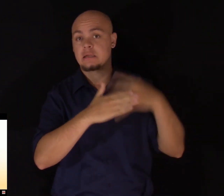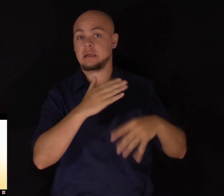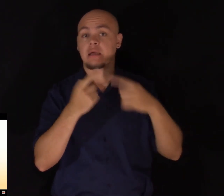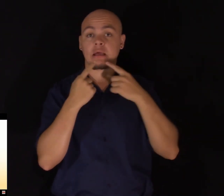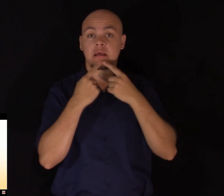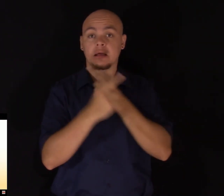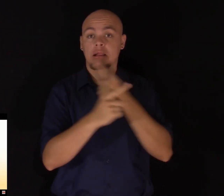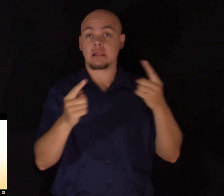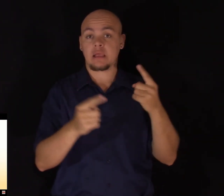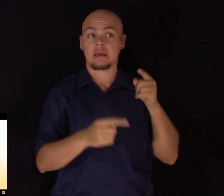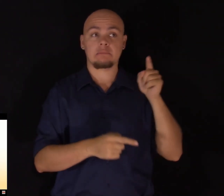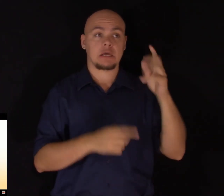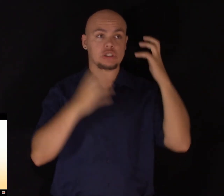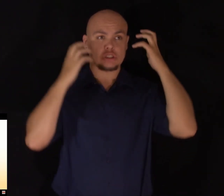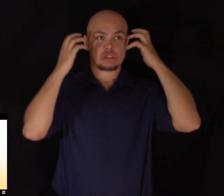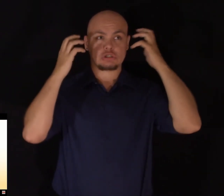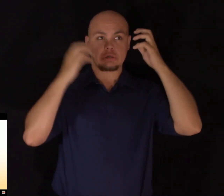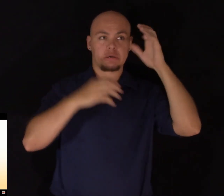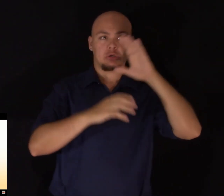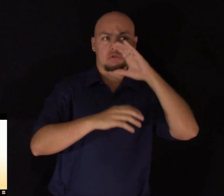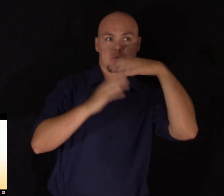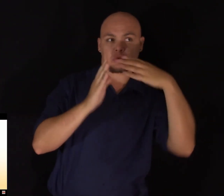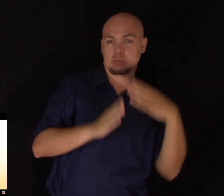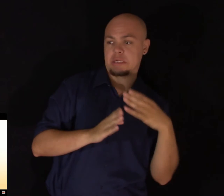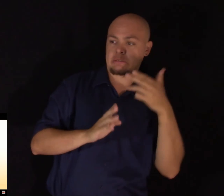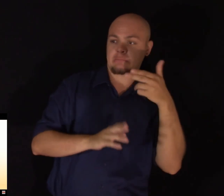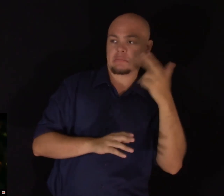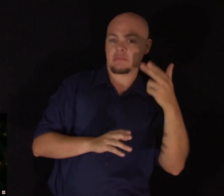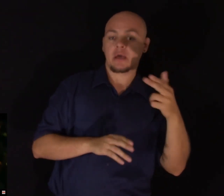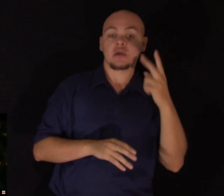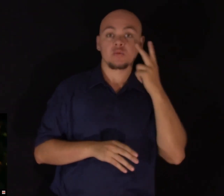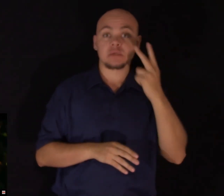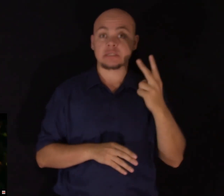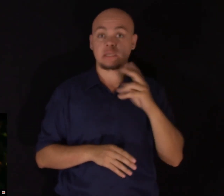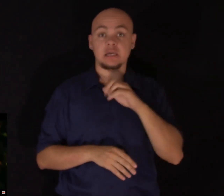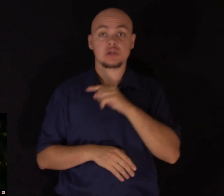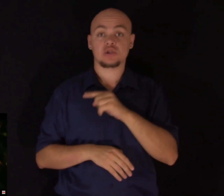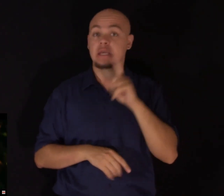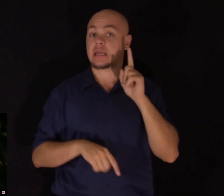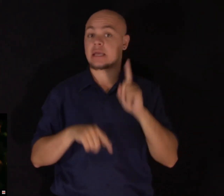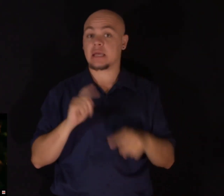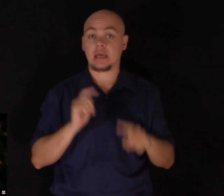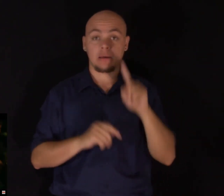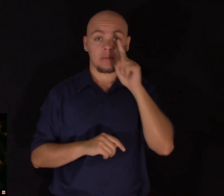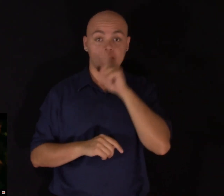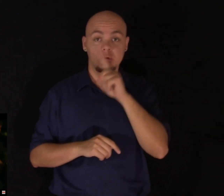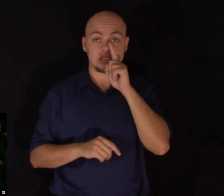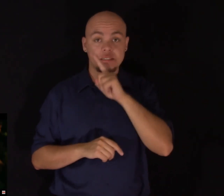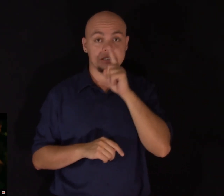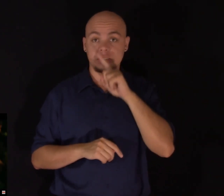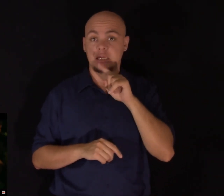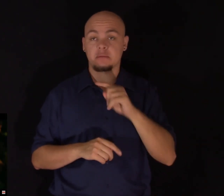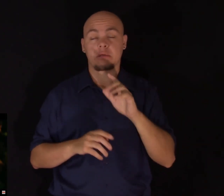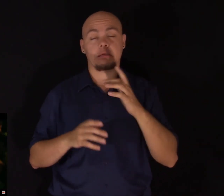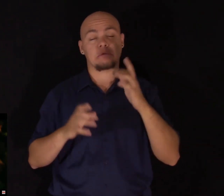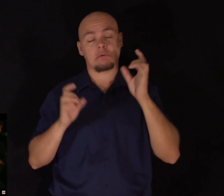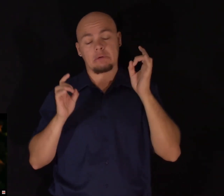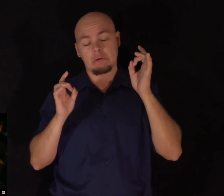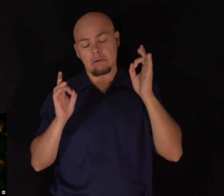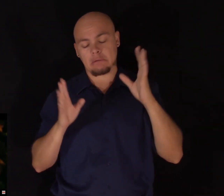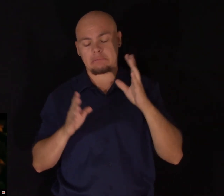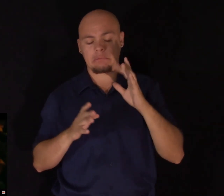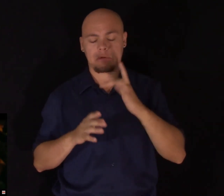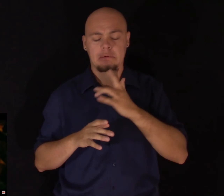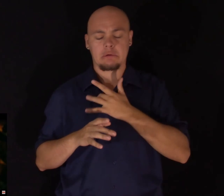a scraggy-haired stranger did it. And you'll see when you see the video, she can't even pretend to be an agonizing mother. What you want to look for here is